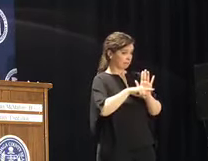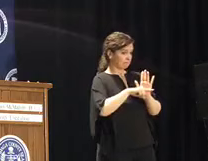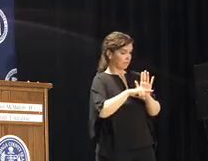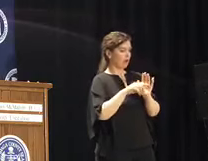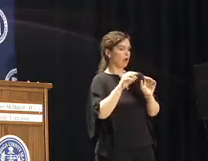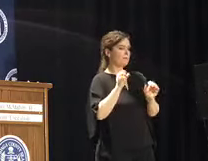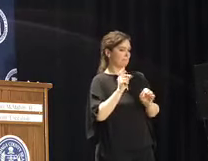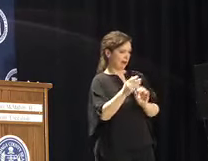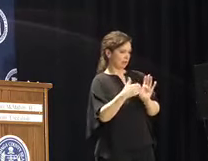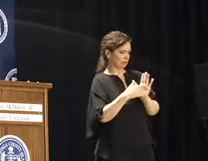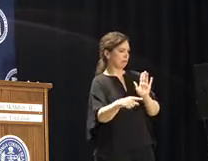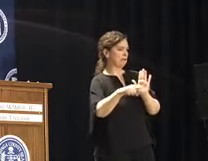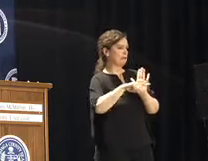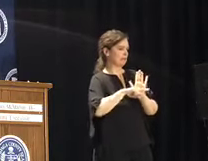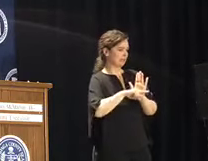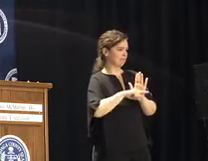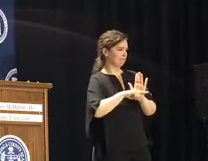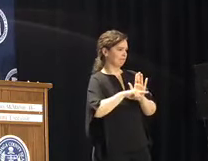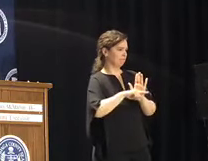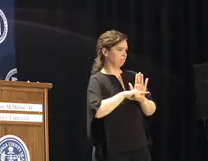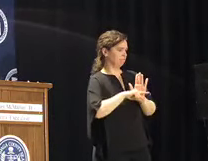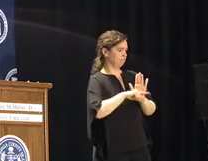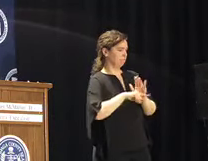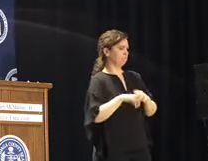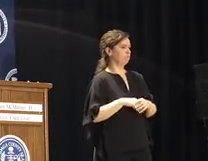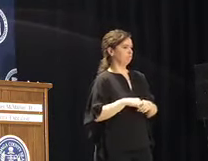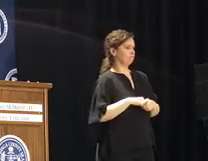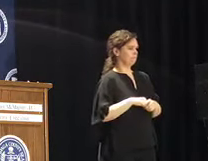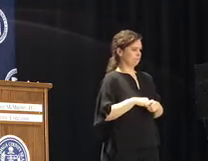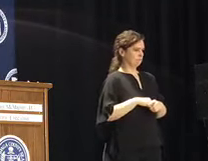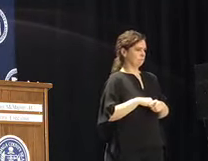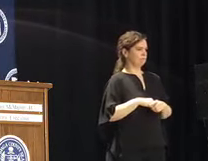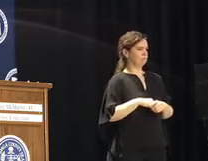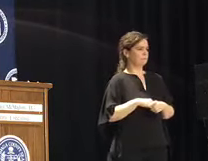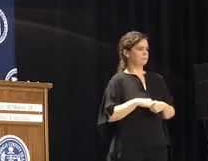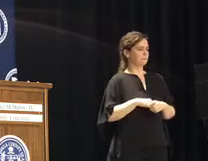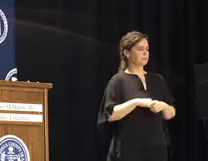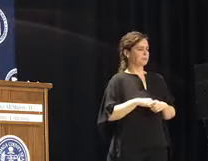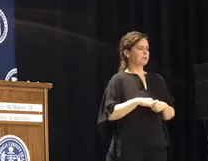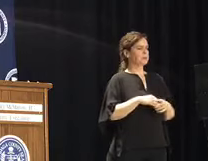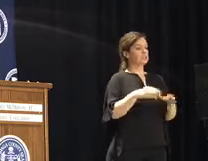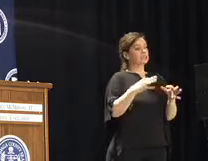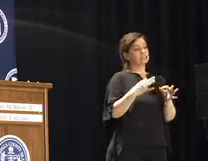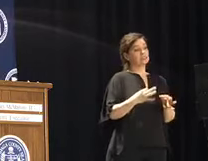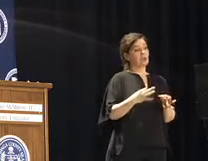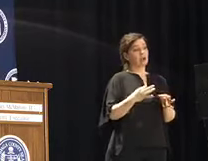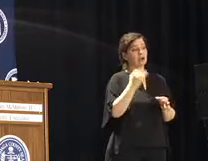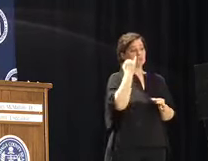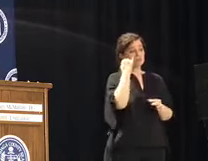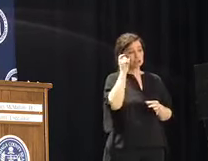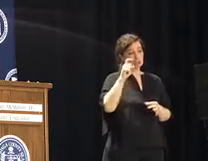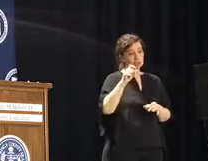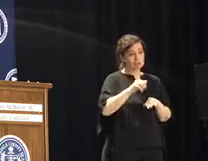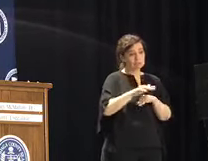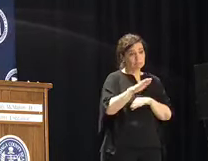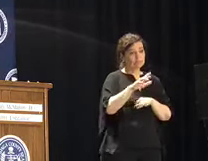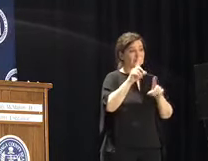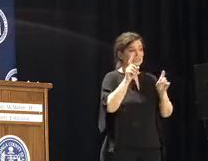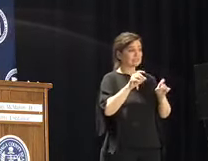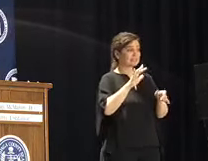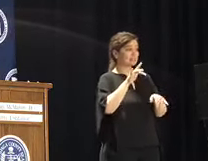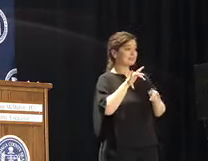that instead of making these individuals go to a testing site or a hospital, maybe we can go to their homes. So this is something